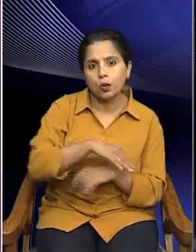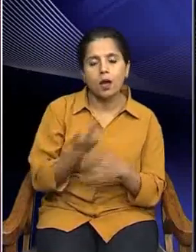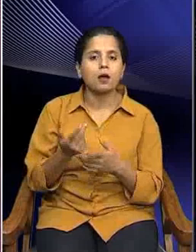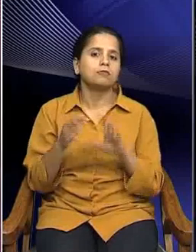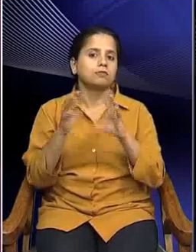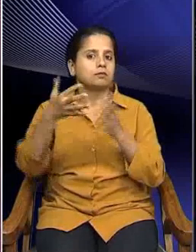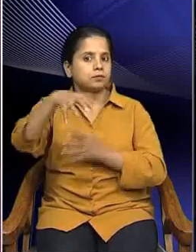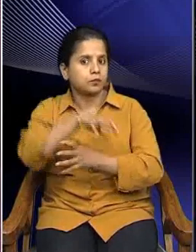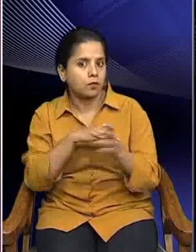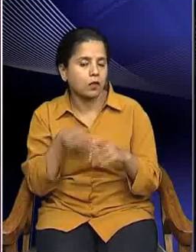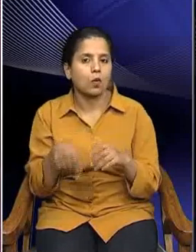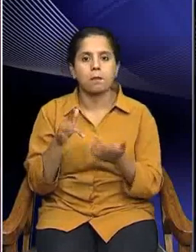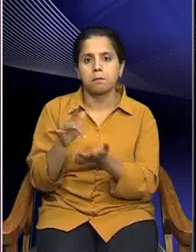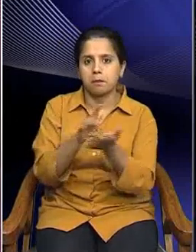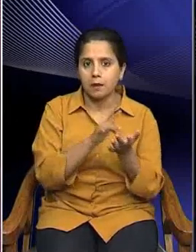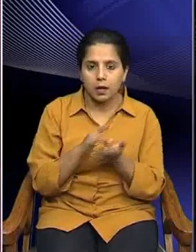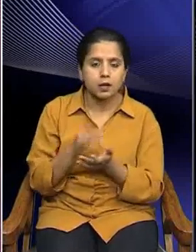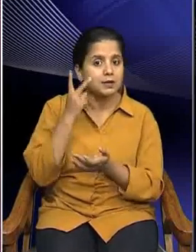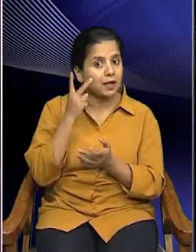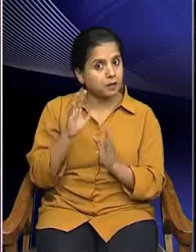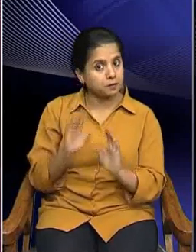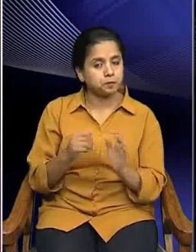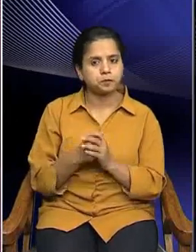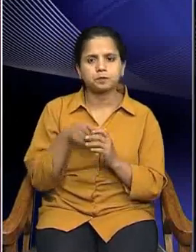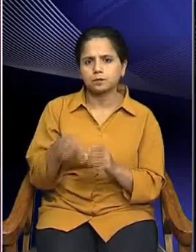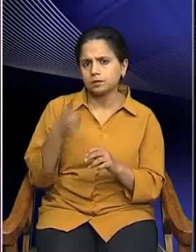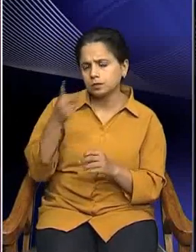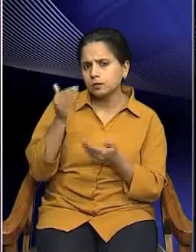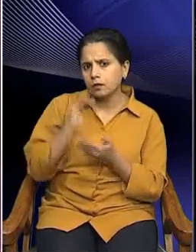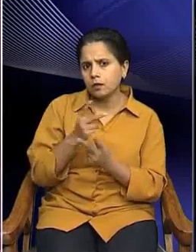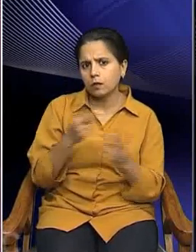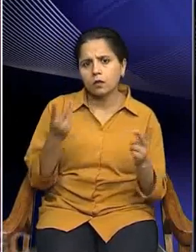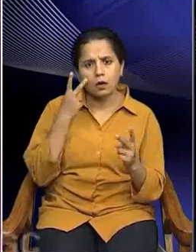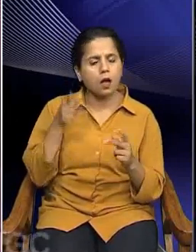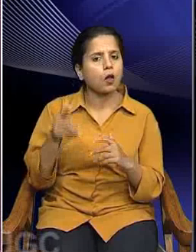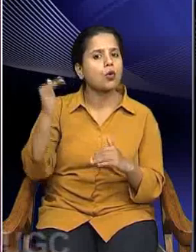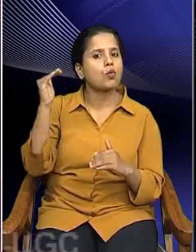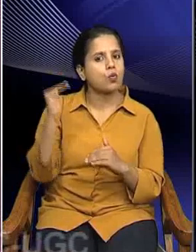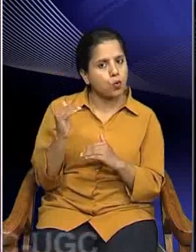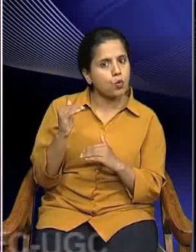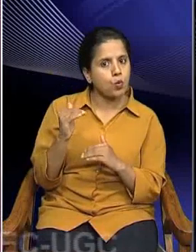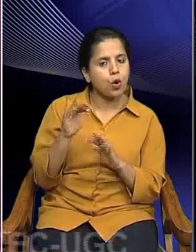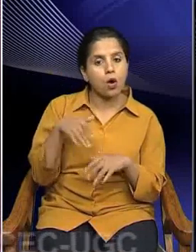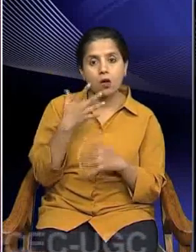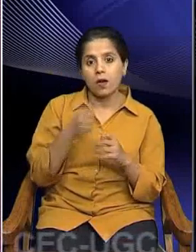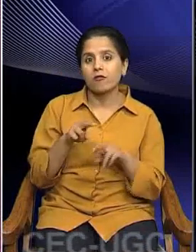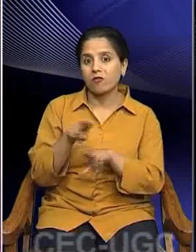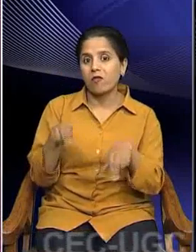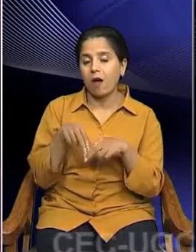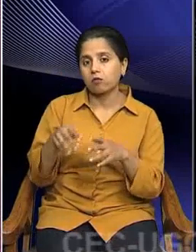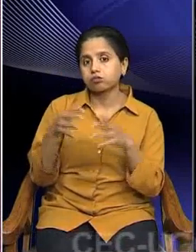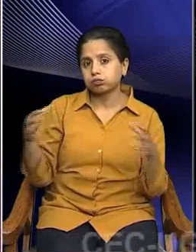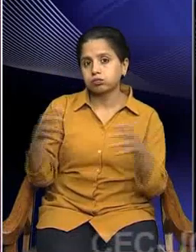nations and regions where the fertility levels are lower or preferred family size